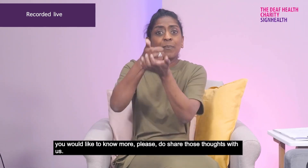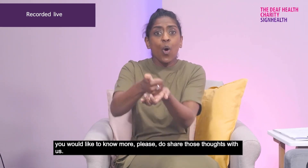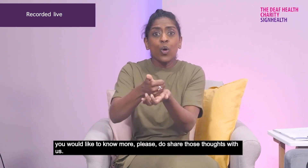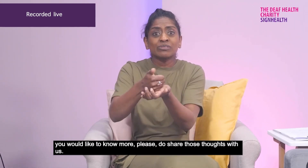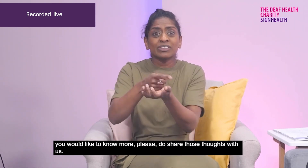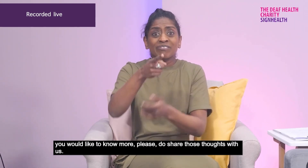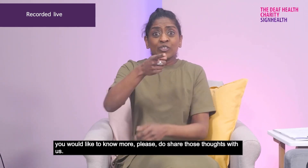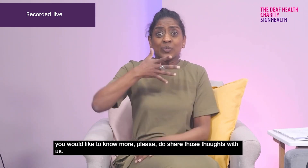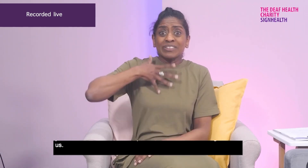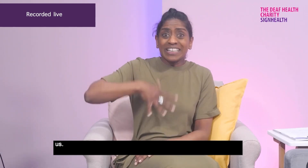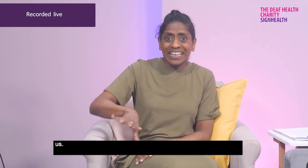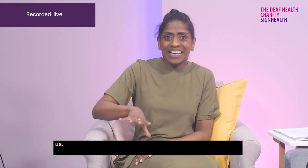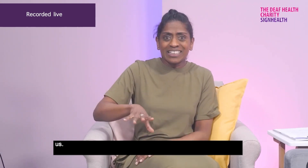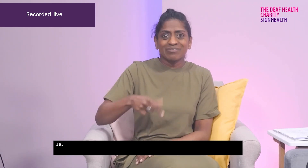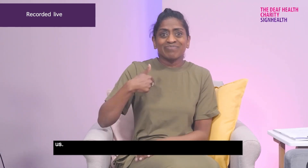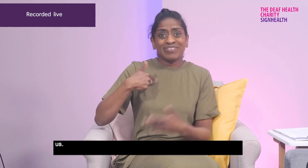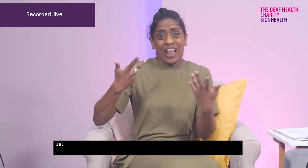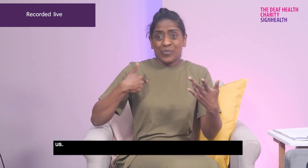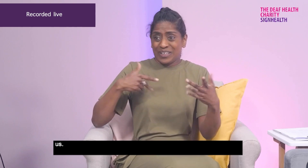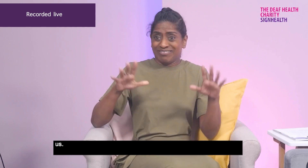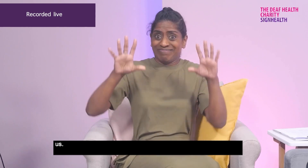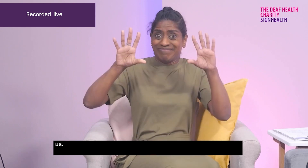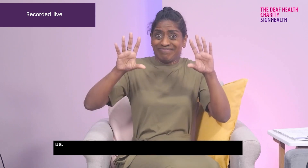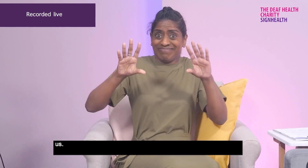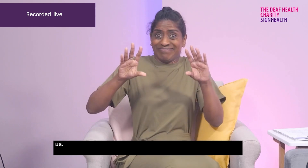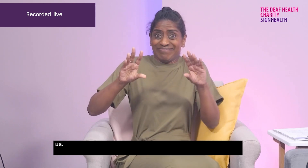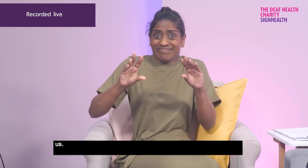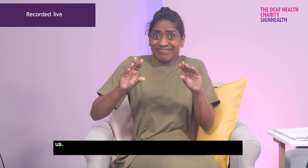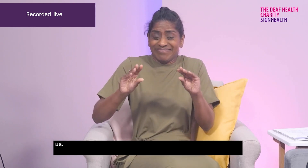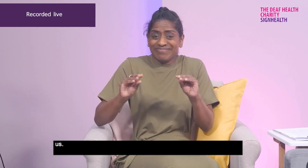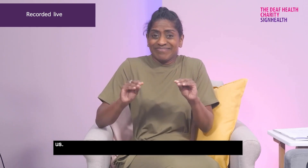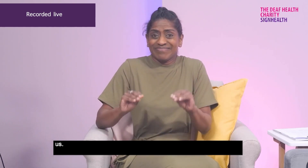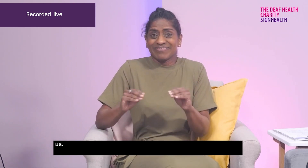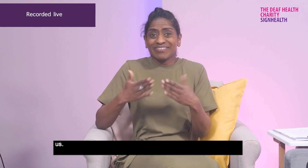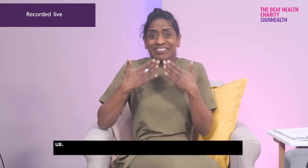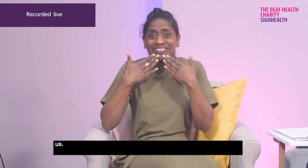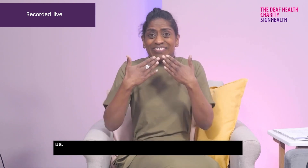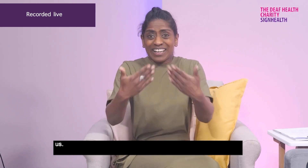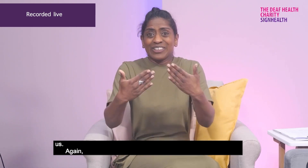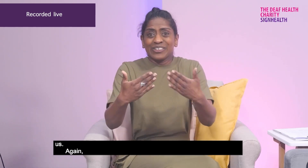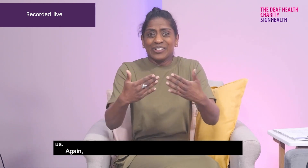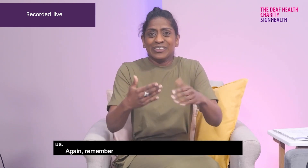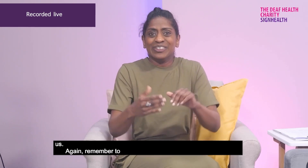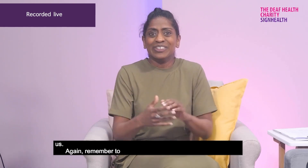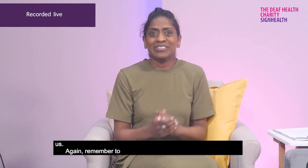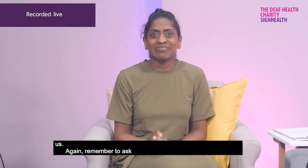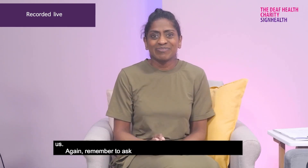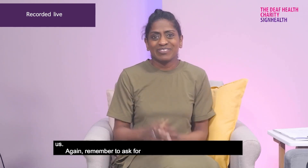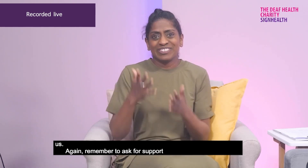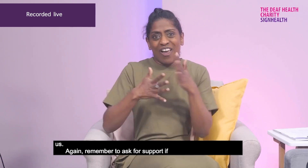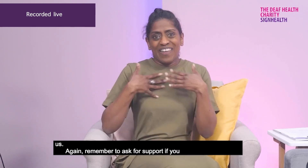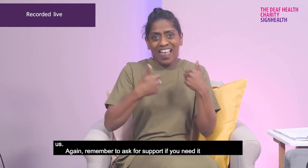So again, remember to ask for support if you need it. We are coming to an end of the episode, so thank you so